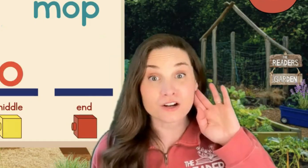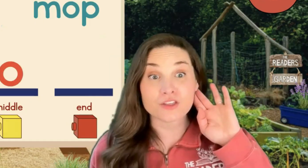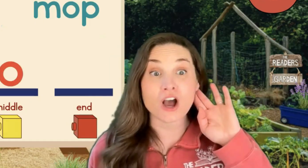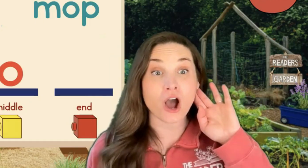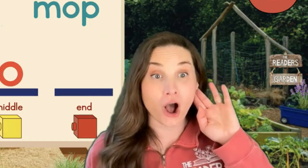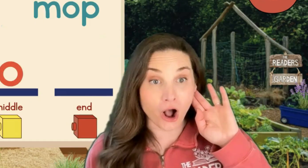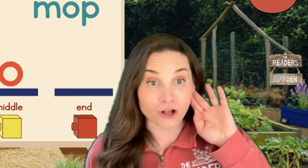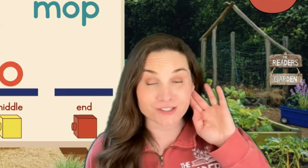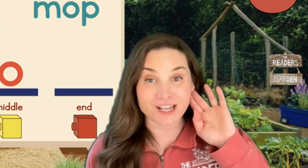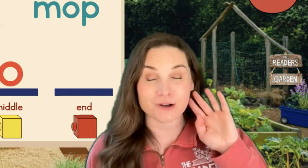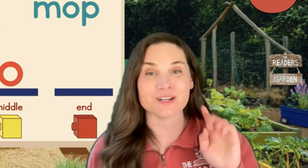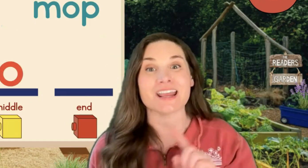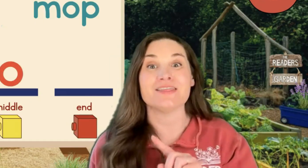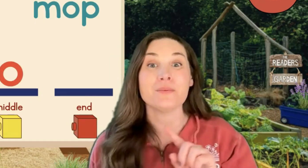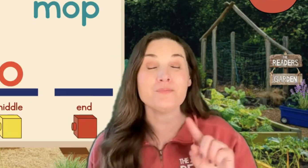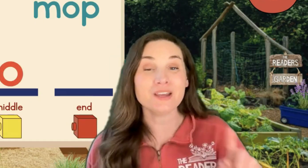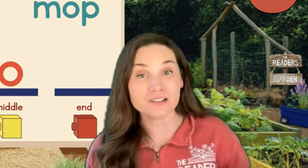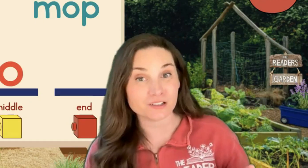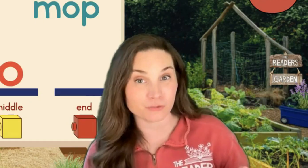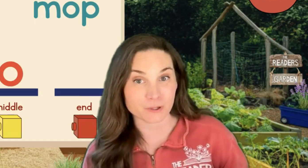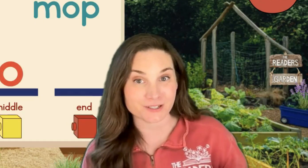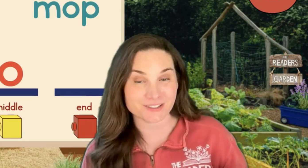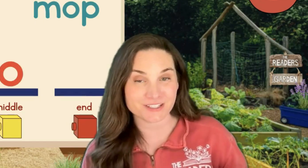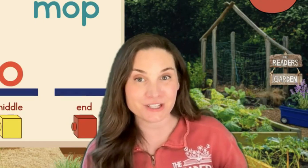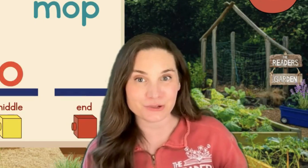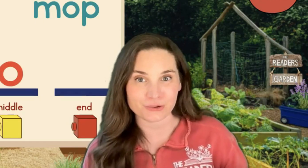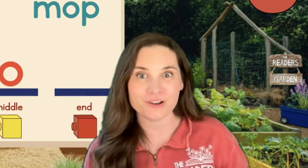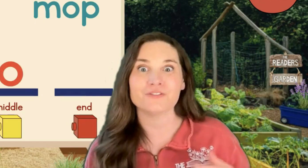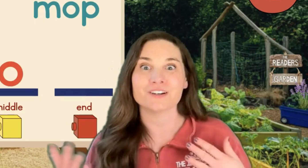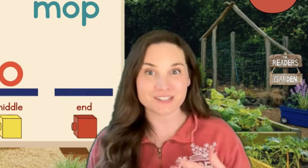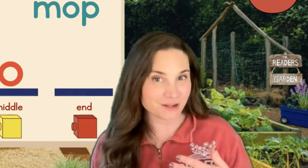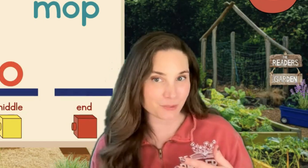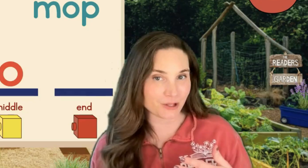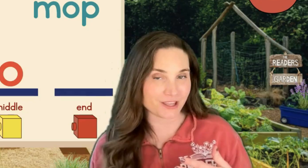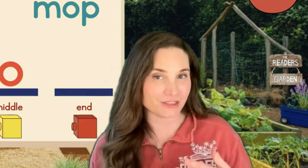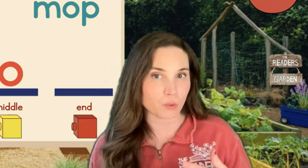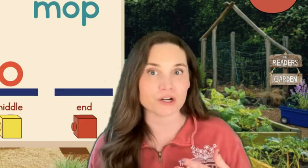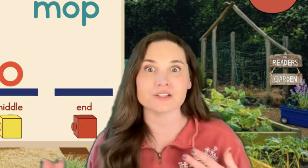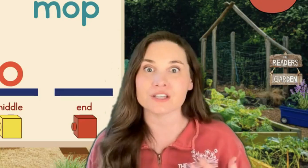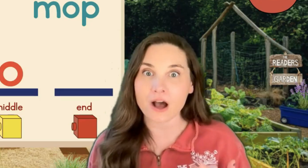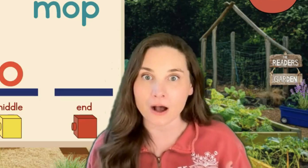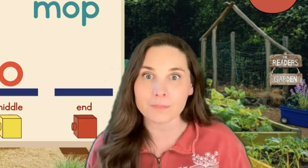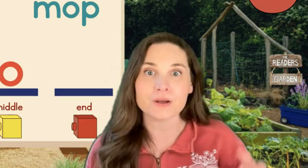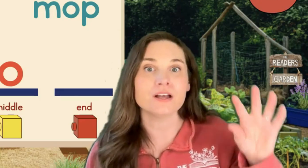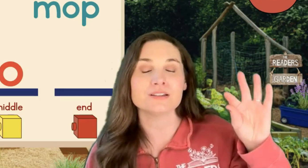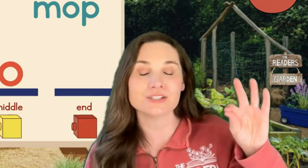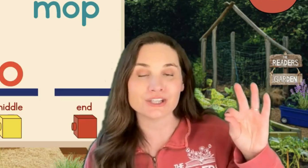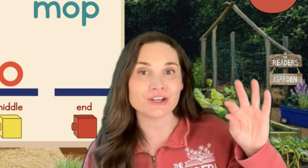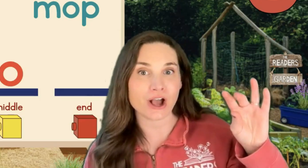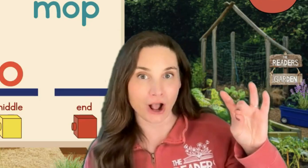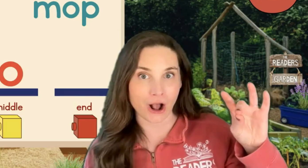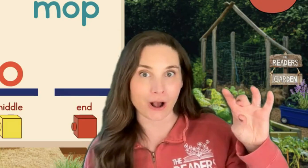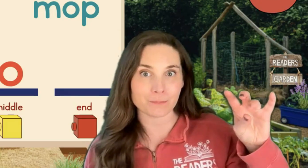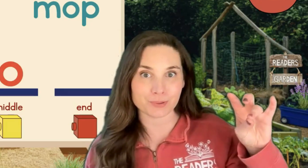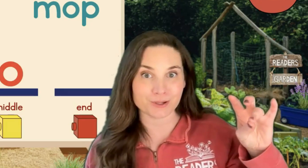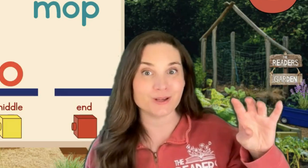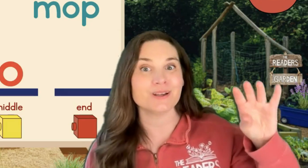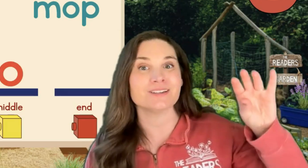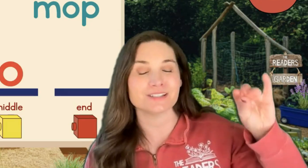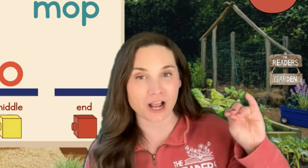We hear the ah sound in the middle of words too. For example, in the word top,